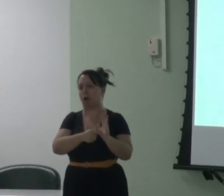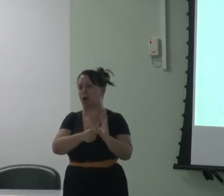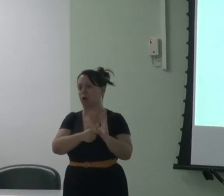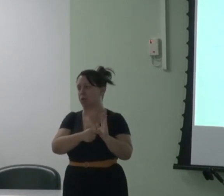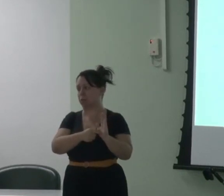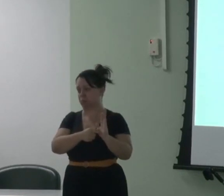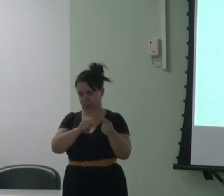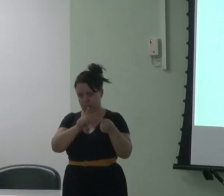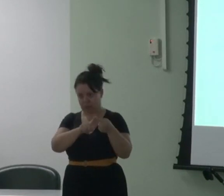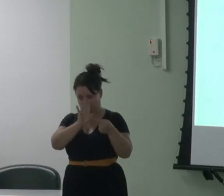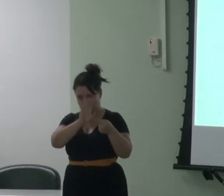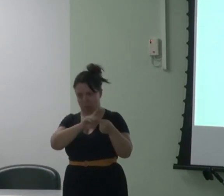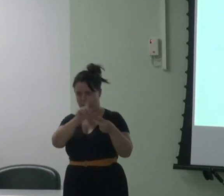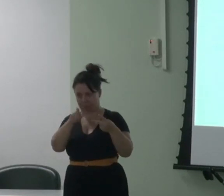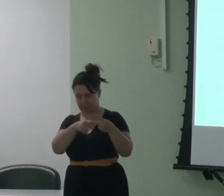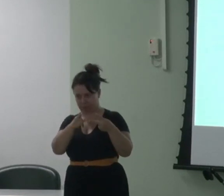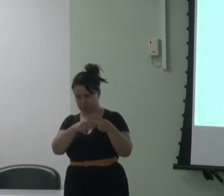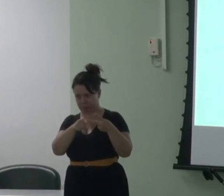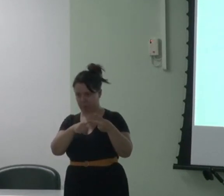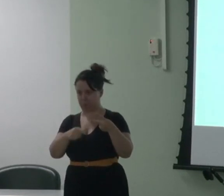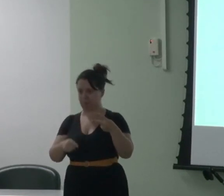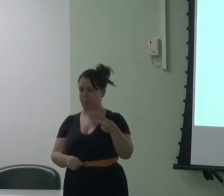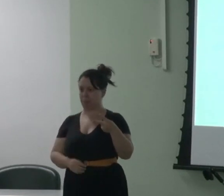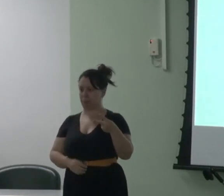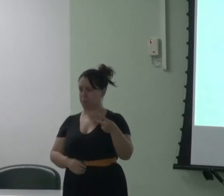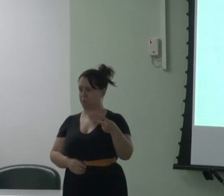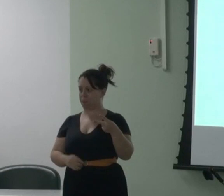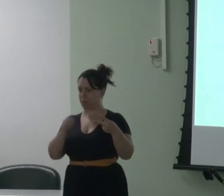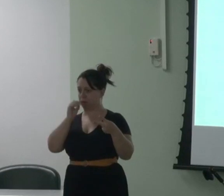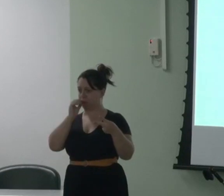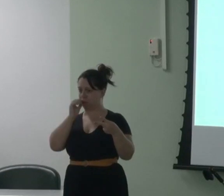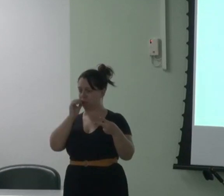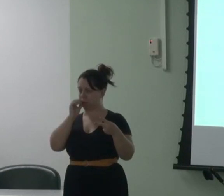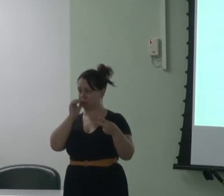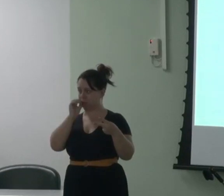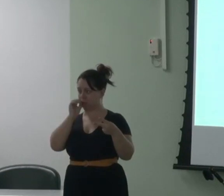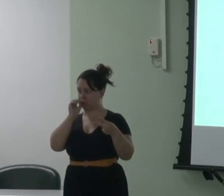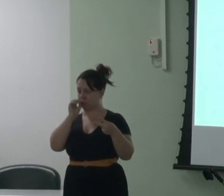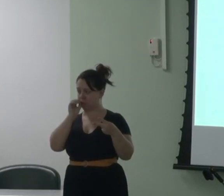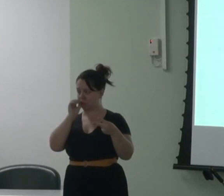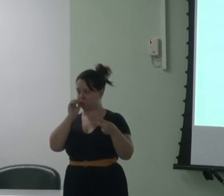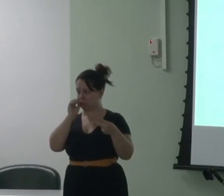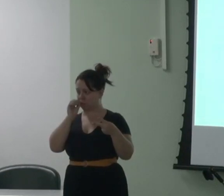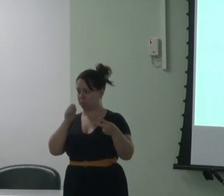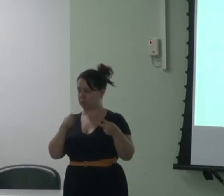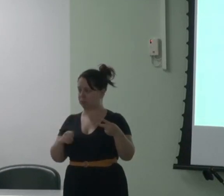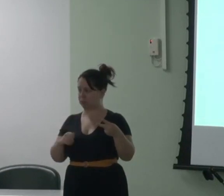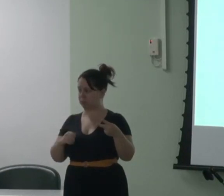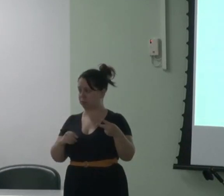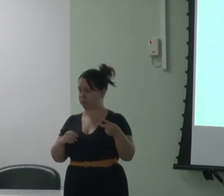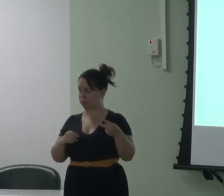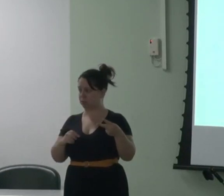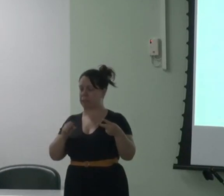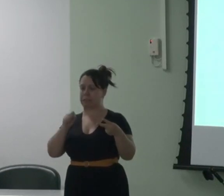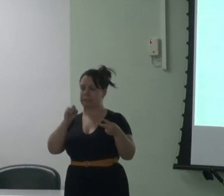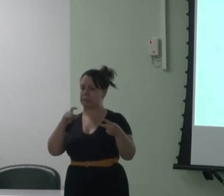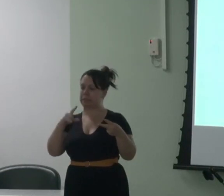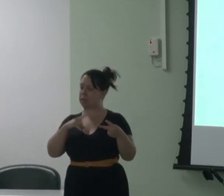And the second question, if you have some connections, you just mentioned